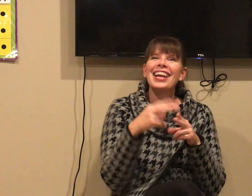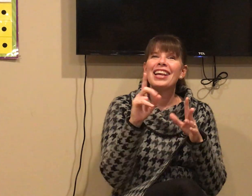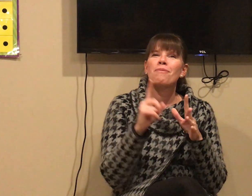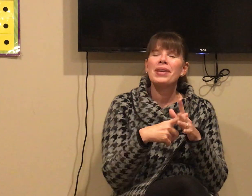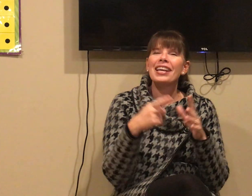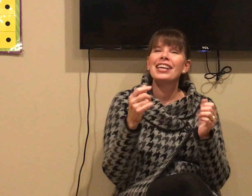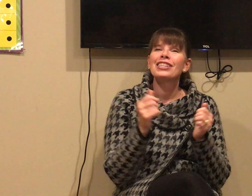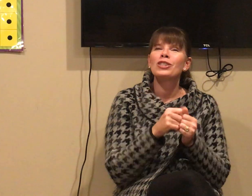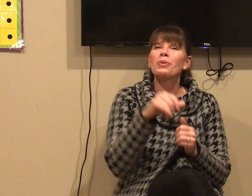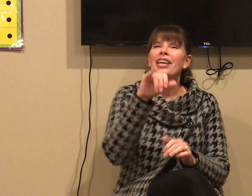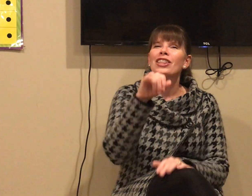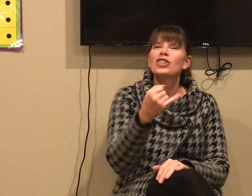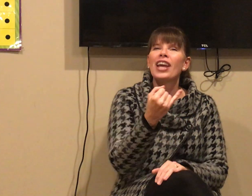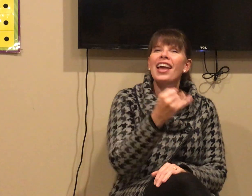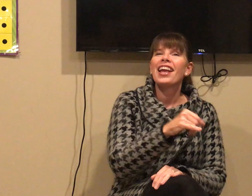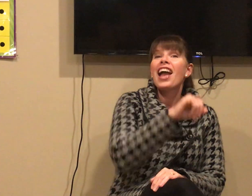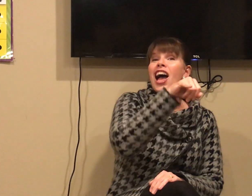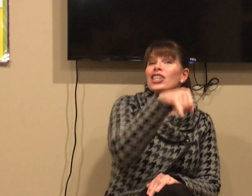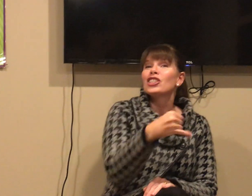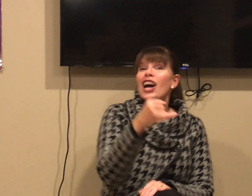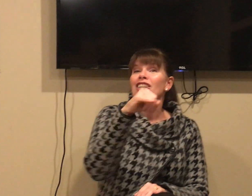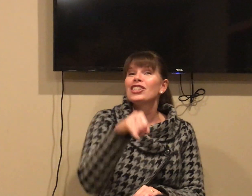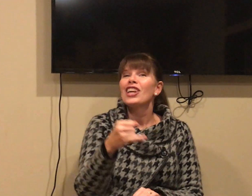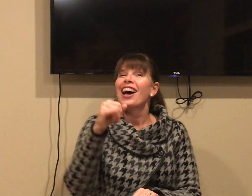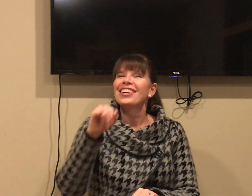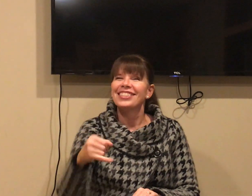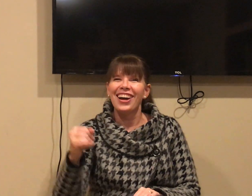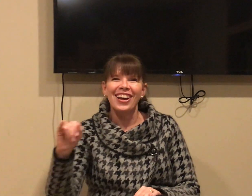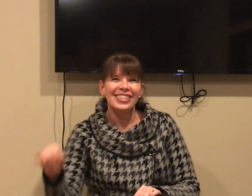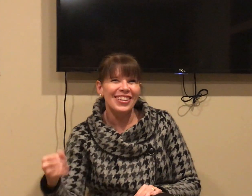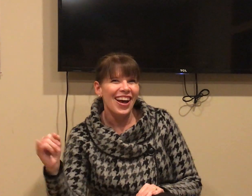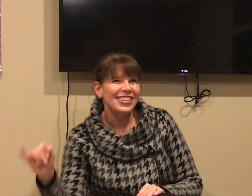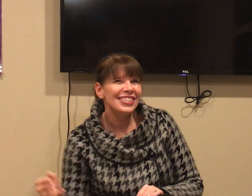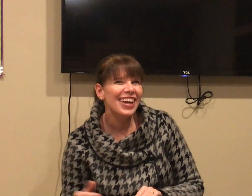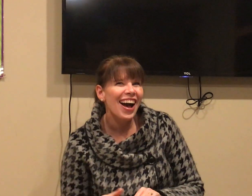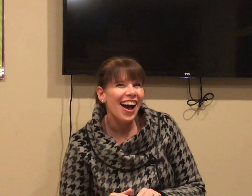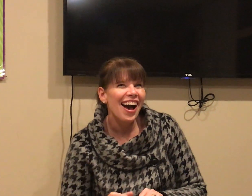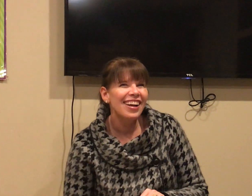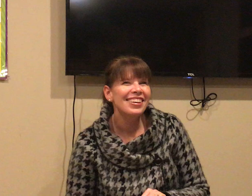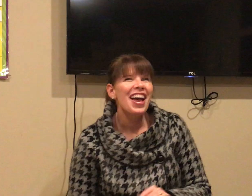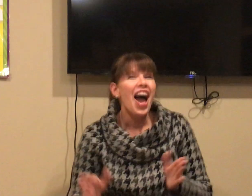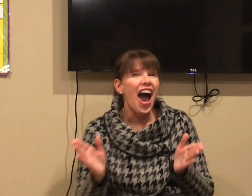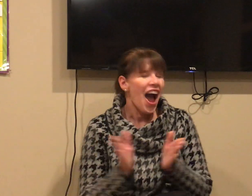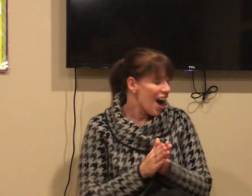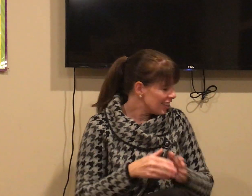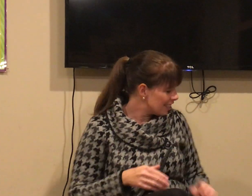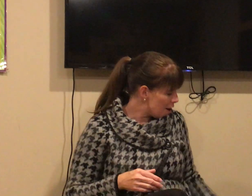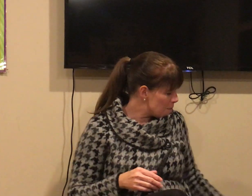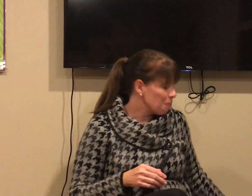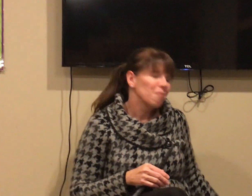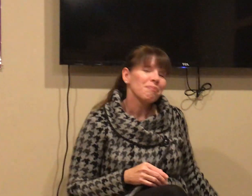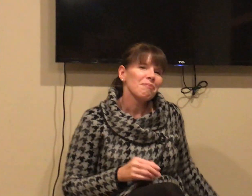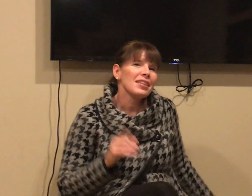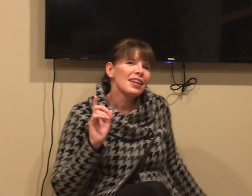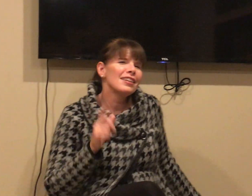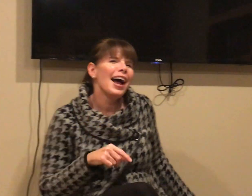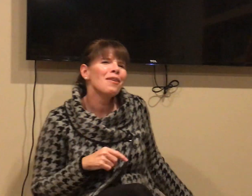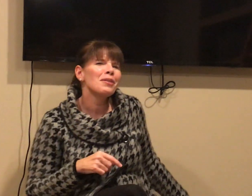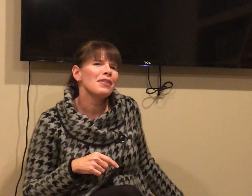name begins with J. Ja, ja, ja, ja, ja. Awesome! Now we've